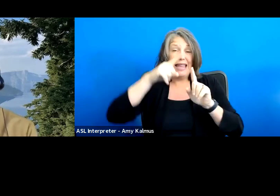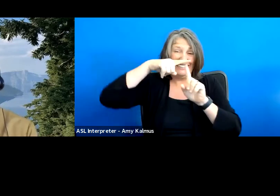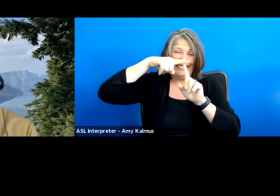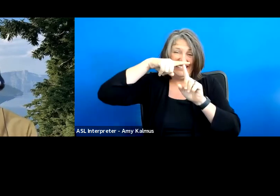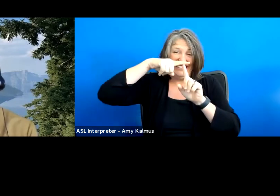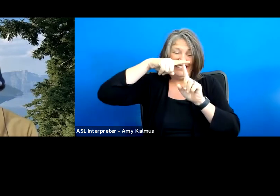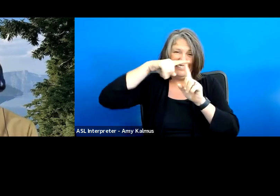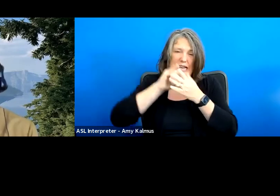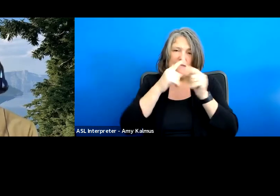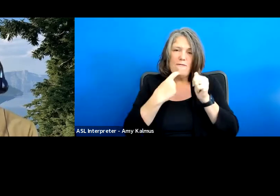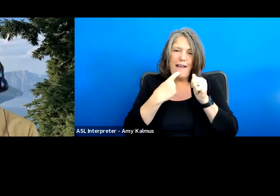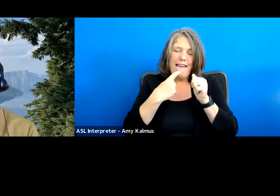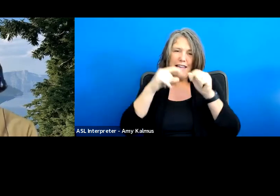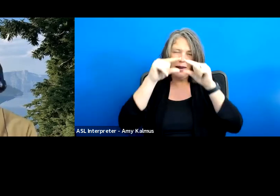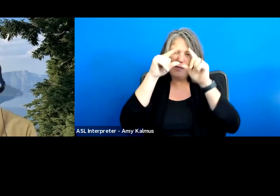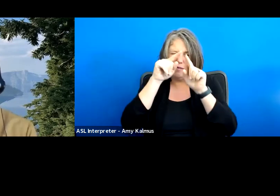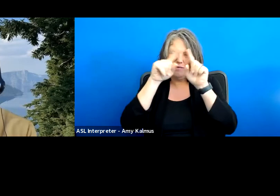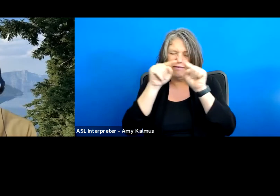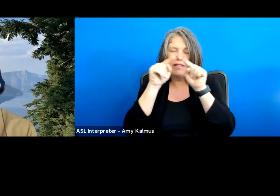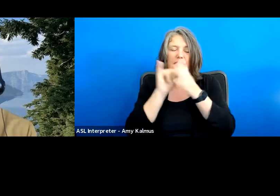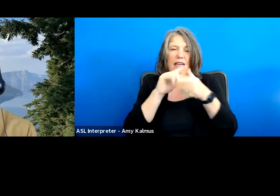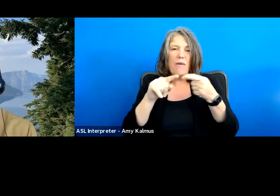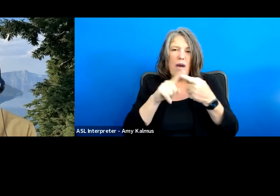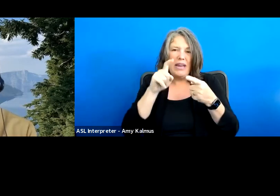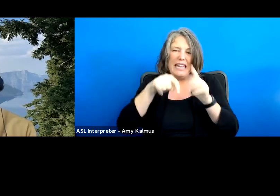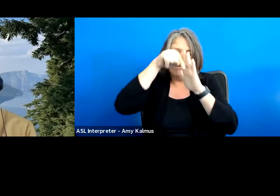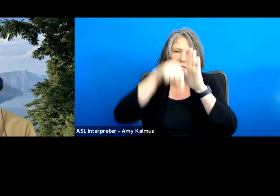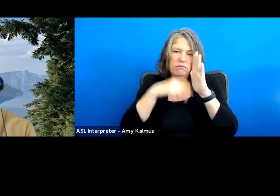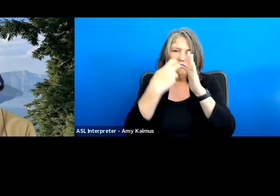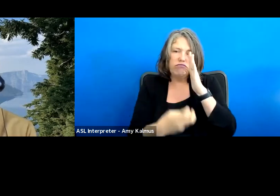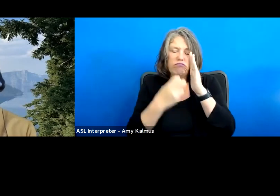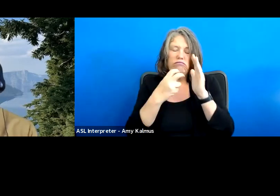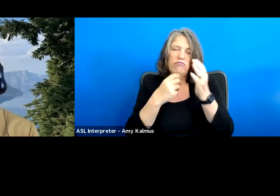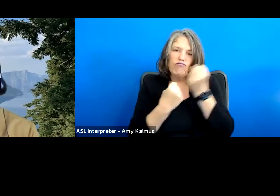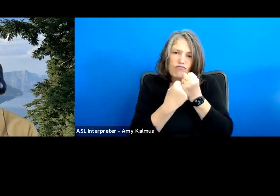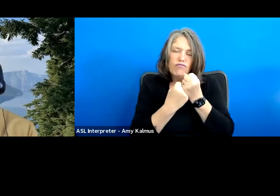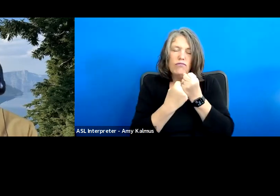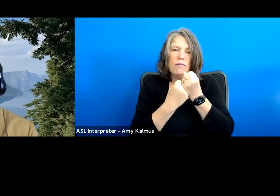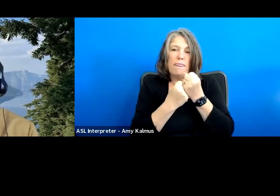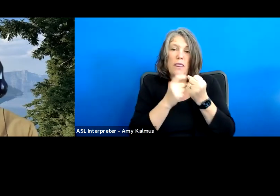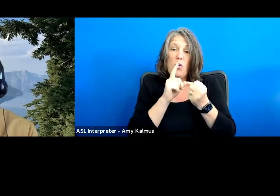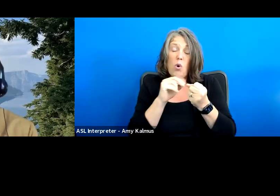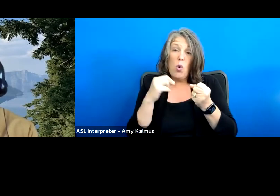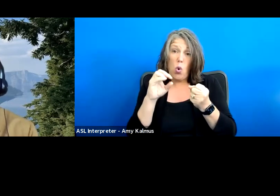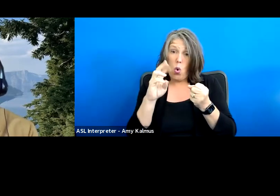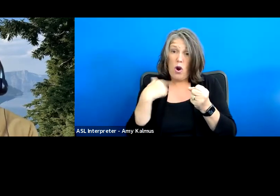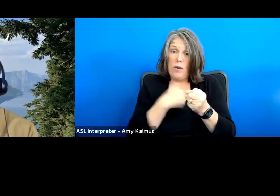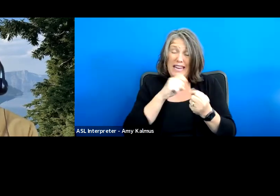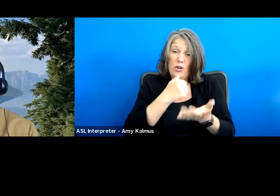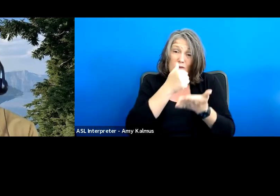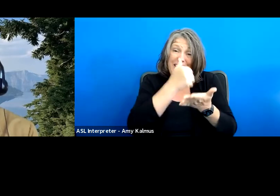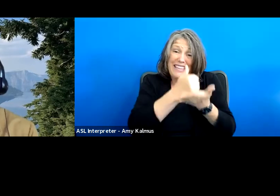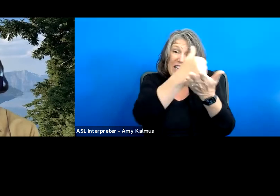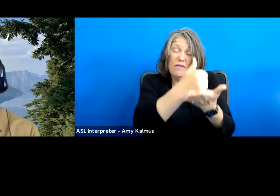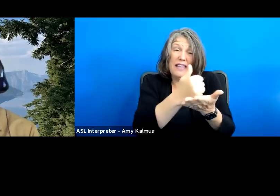red part, is when we need to sometimes provide intensive supports, or we have to intervene in a way that is more direct and put